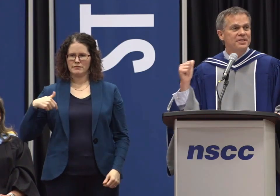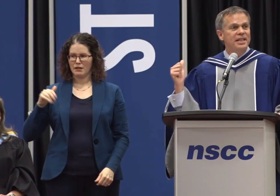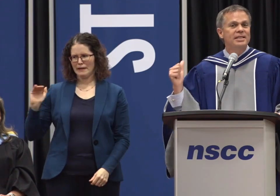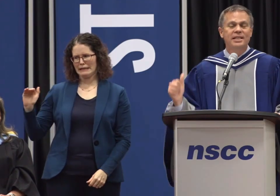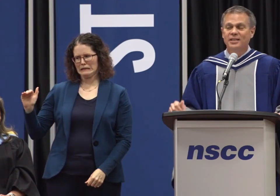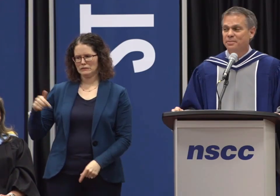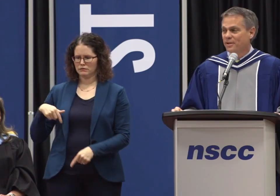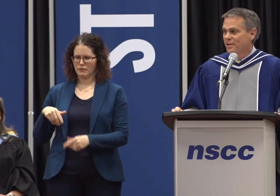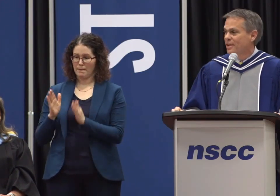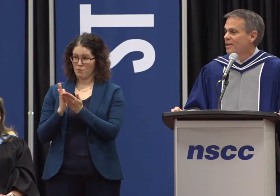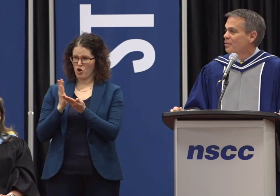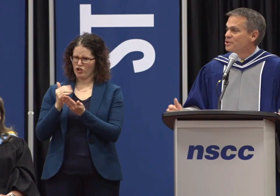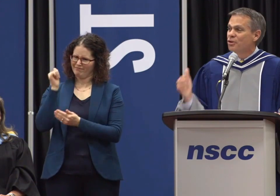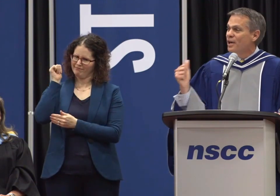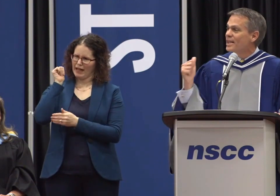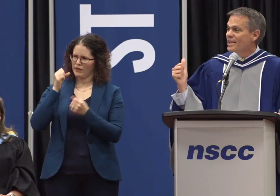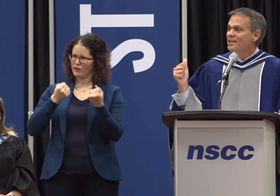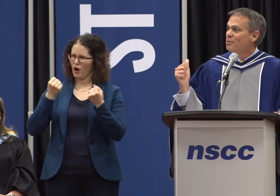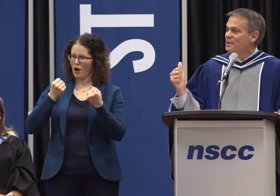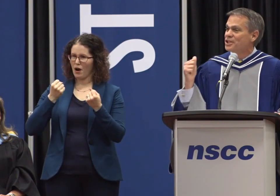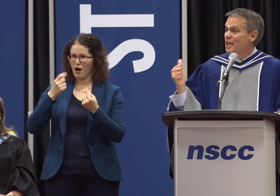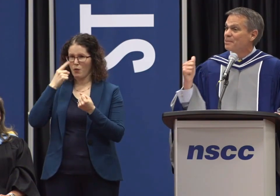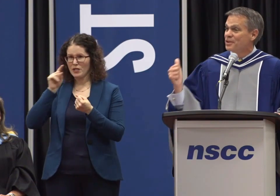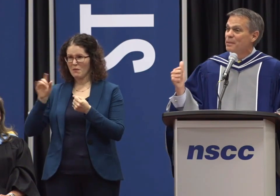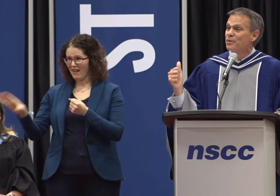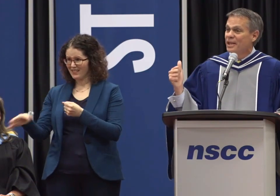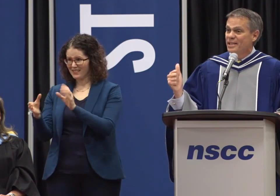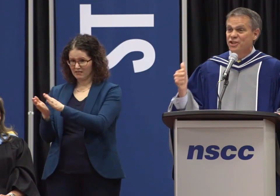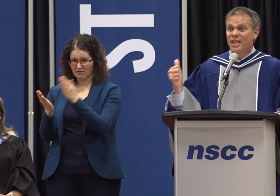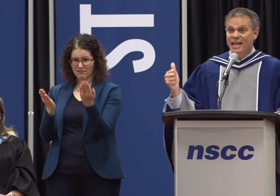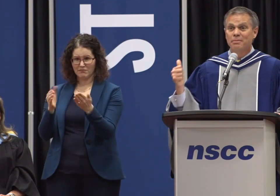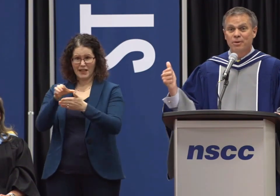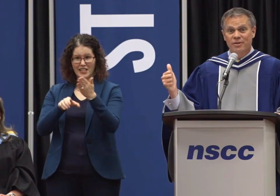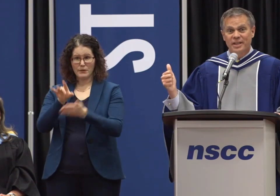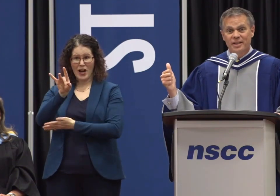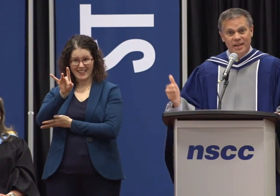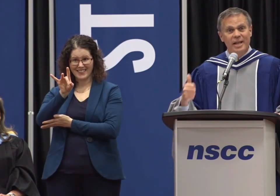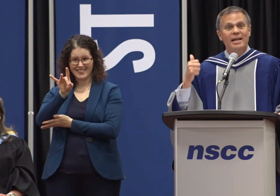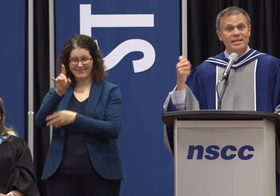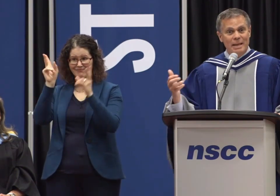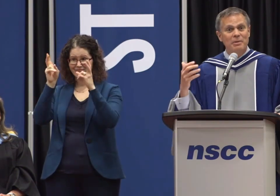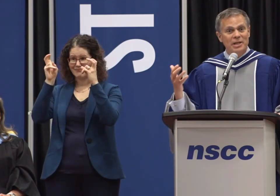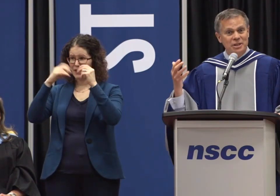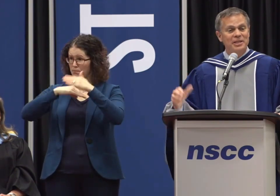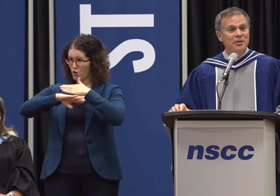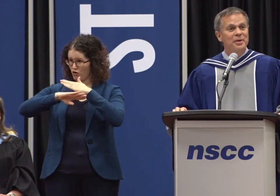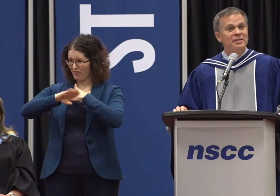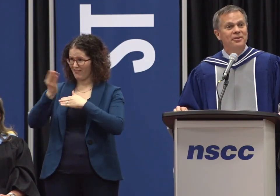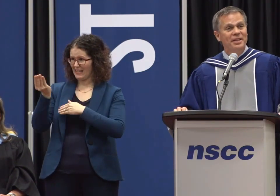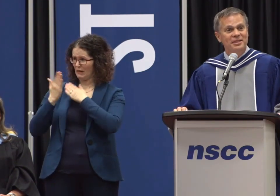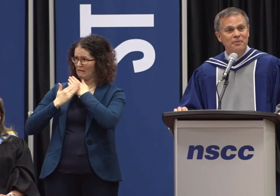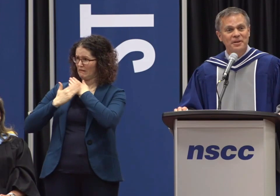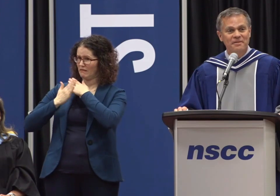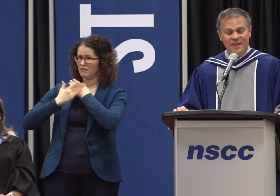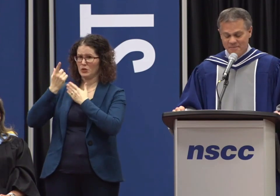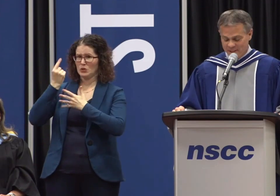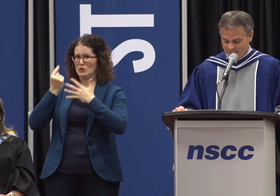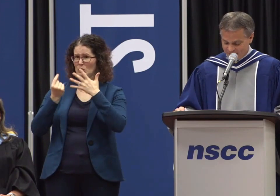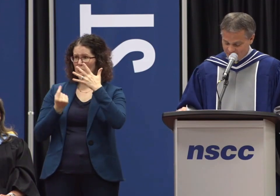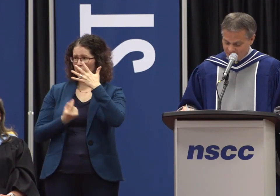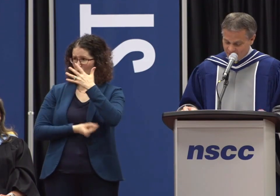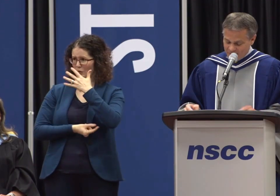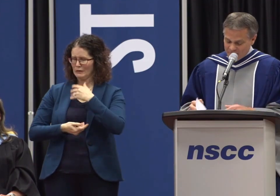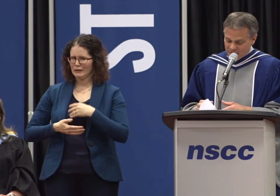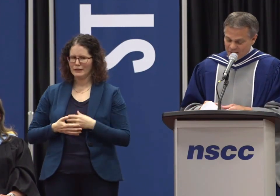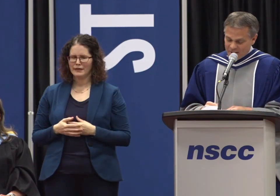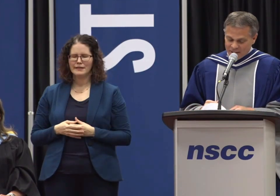is a first aid textbook. Would you crack that open to chapter number 8, childbirthing, and tell me what I should be doing for the next 45